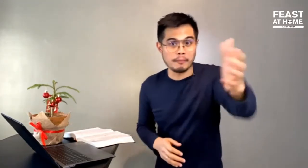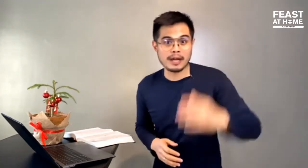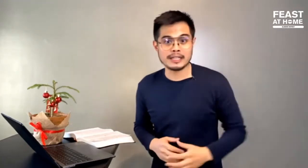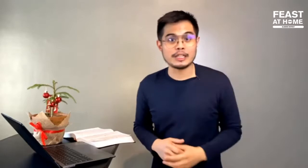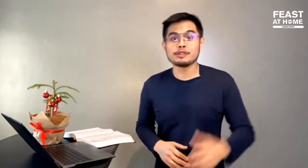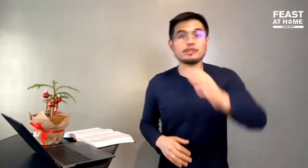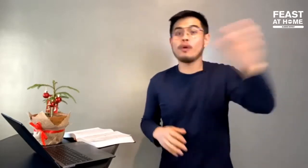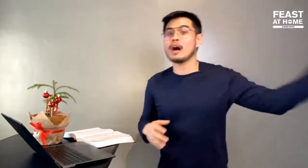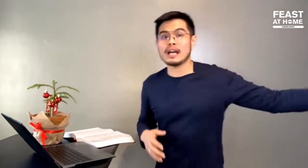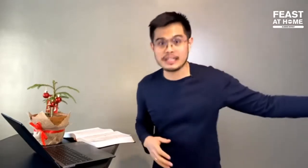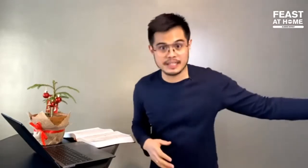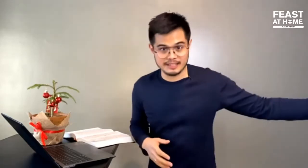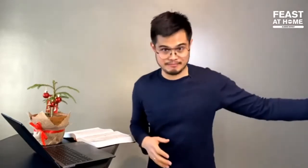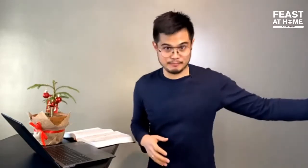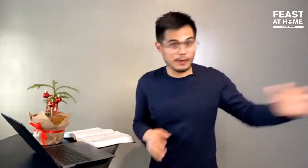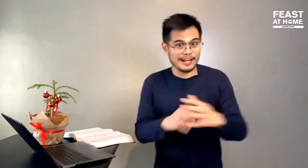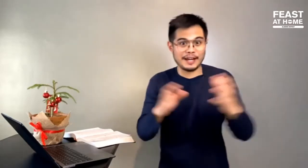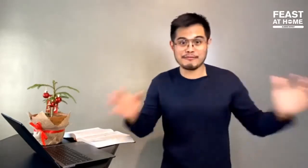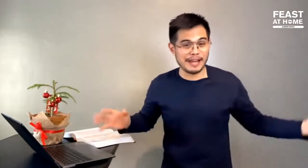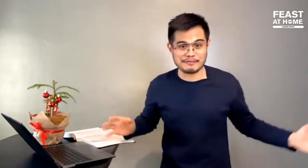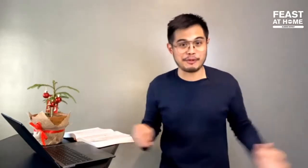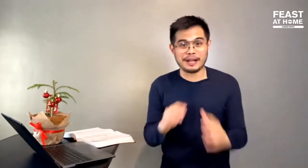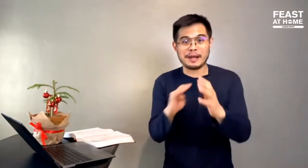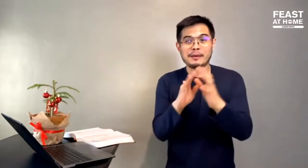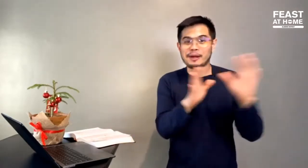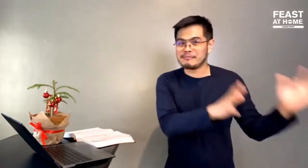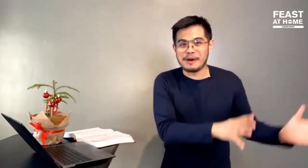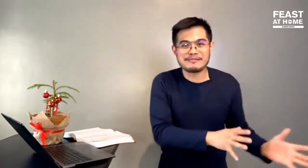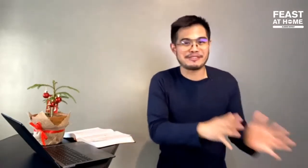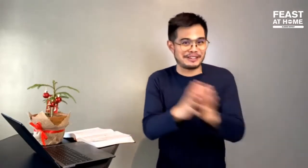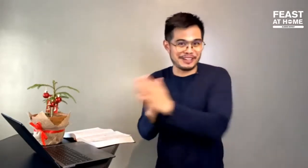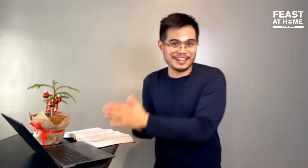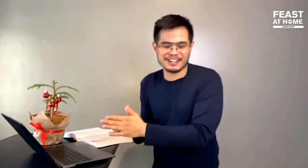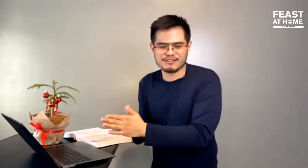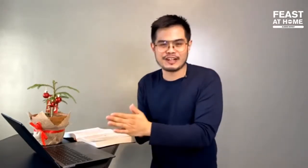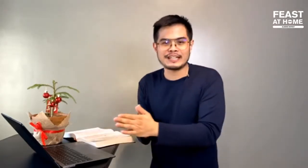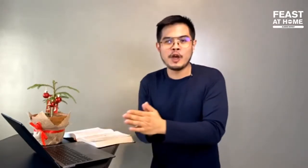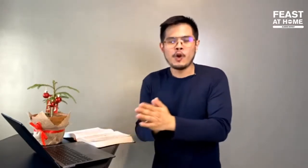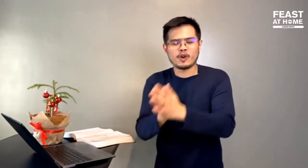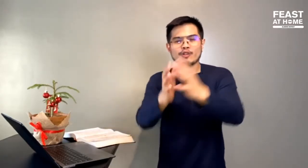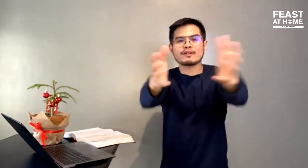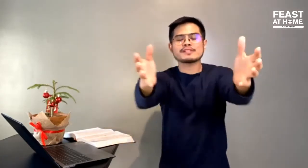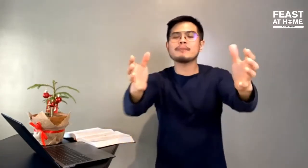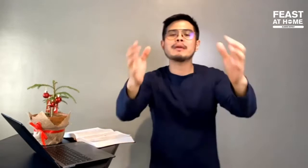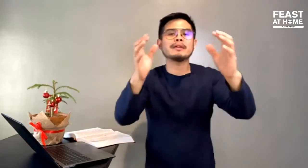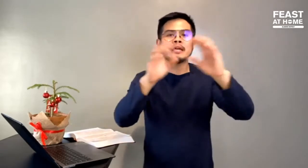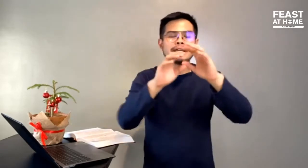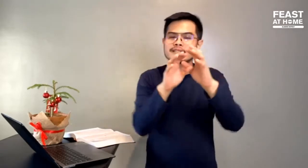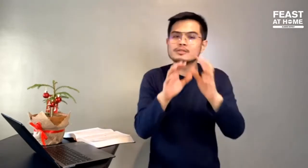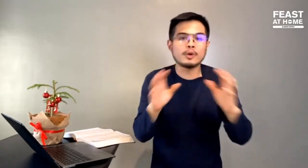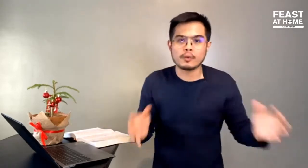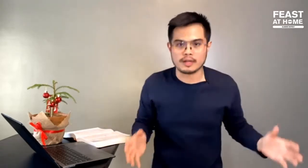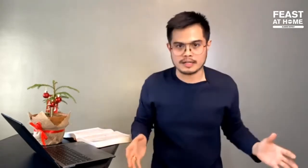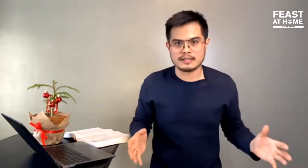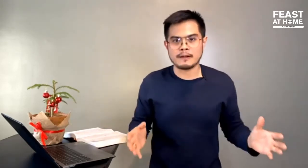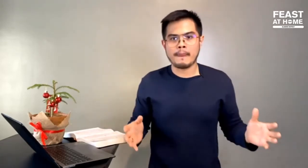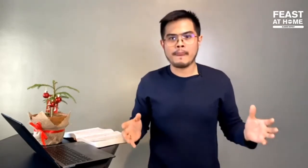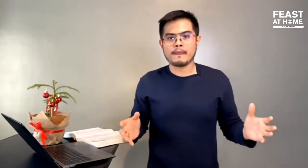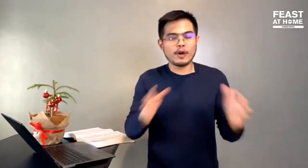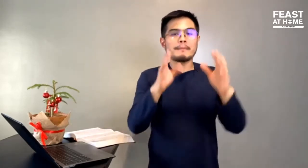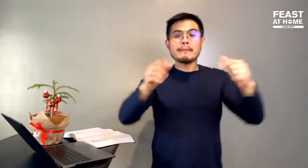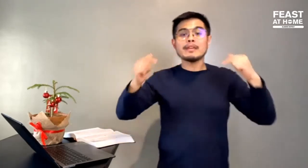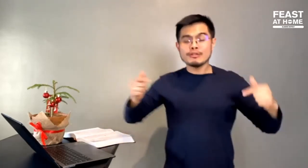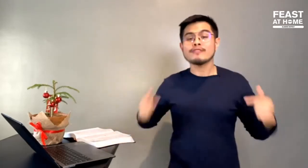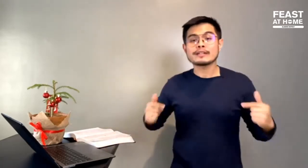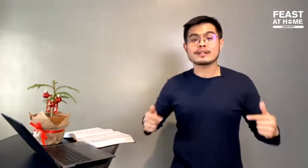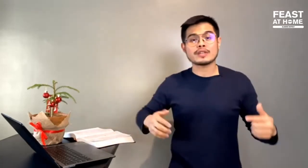lang no money, no honey din. Walang love life, walang boyfriend, walang girlfriend. Or for some, maybe it's no work.